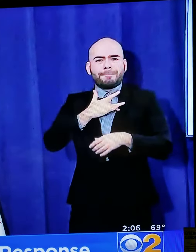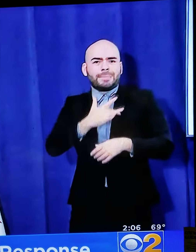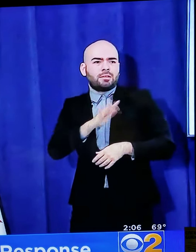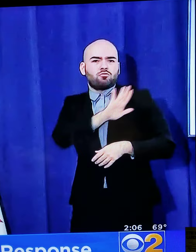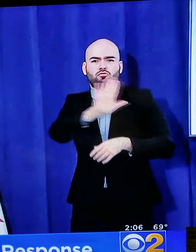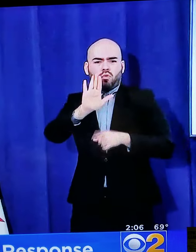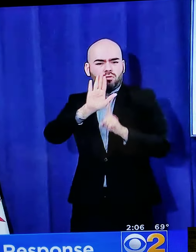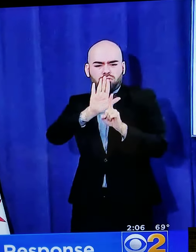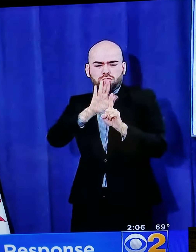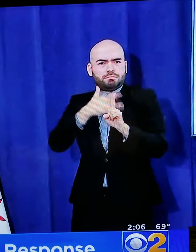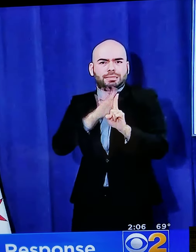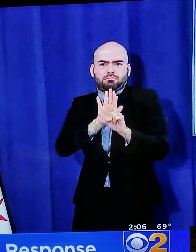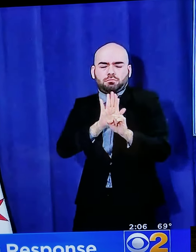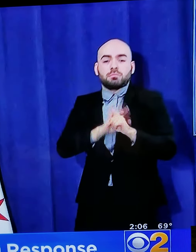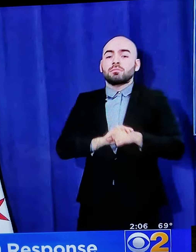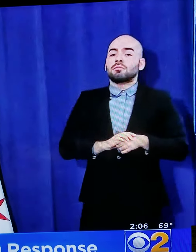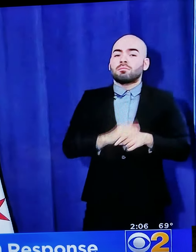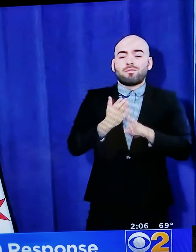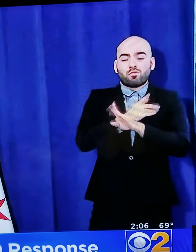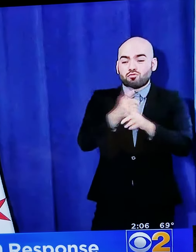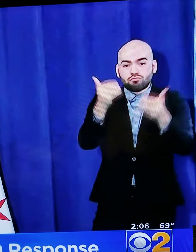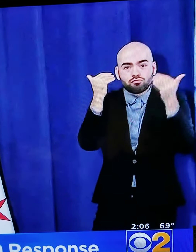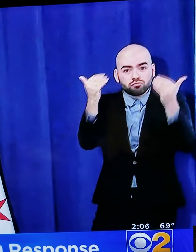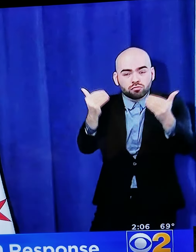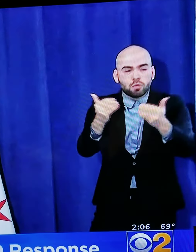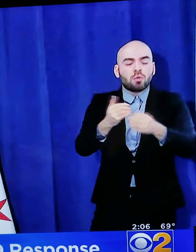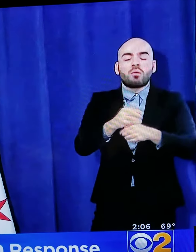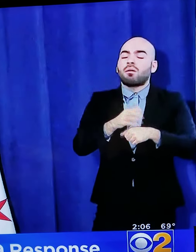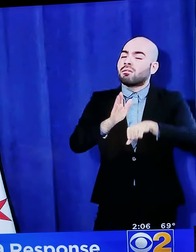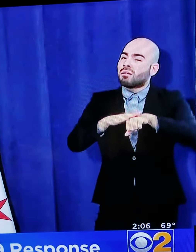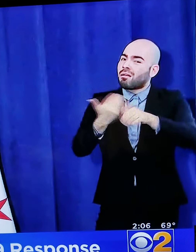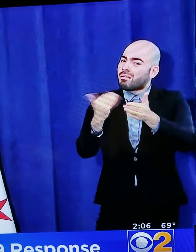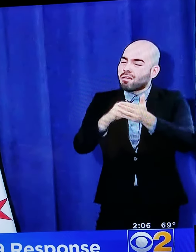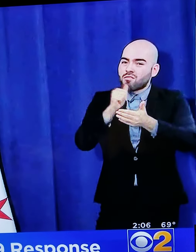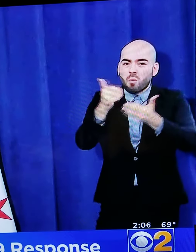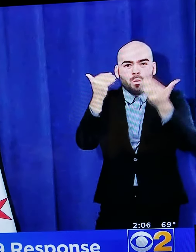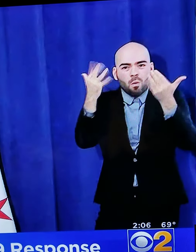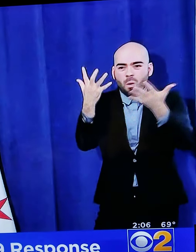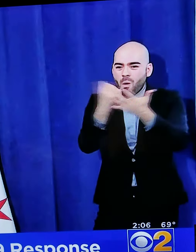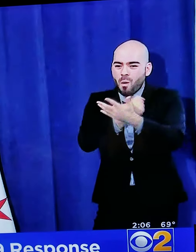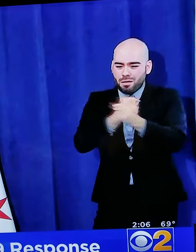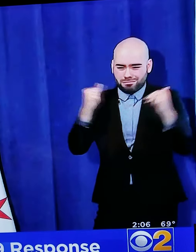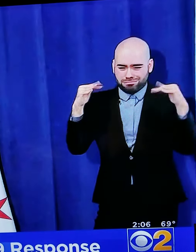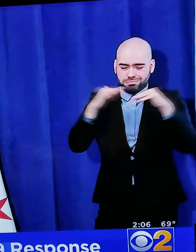getting in huge gatherings, and to not be unnecessarily giving opportunities to spread infection. So as long as people